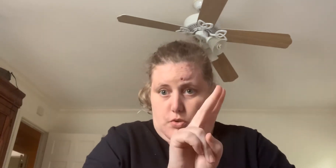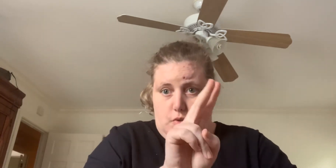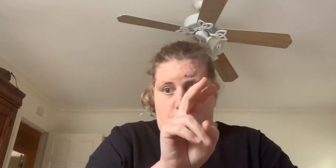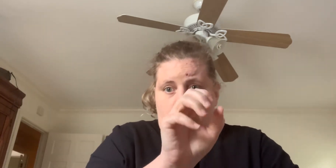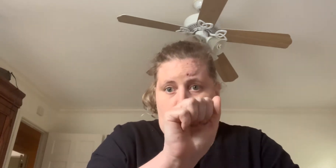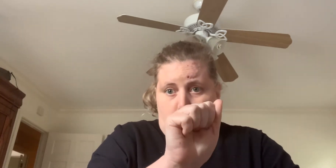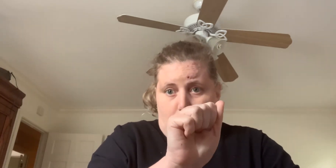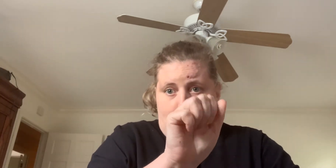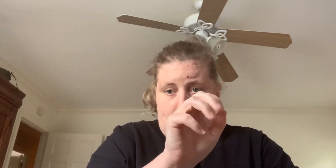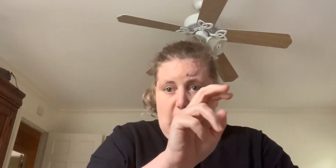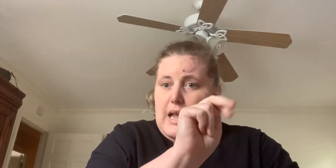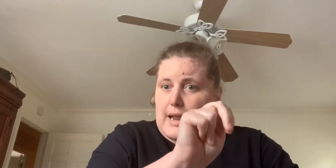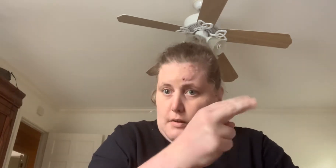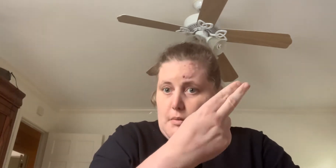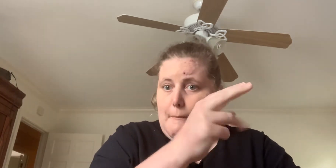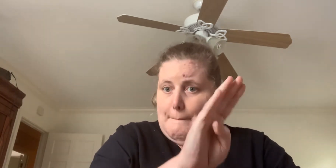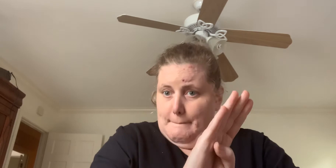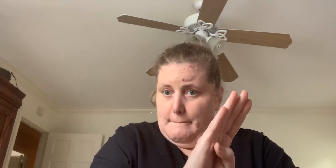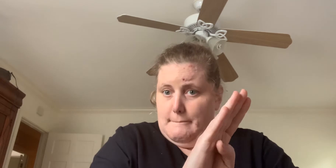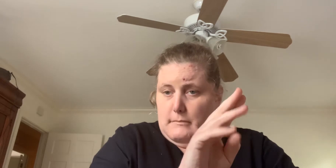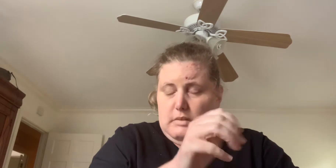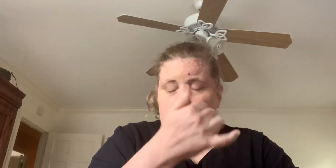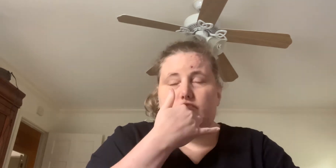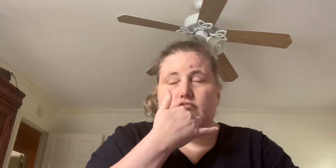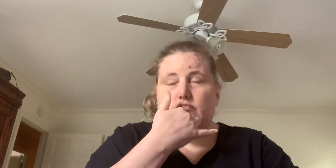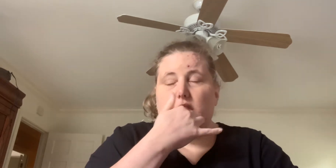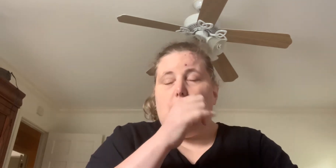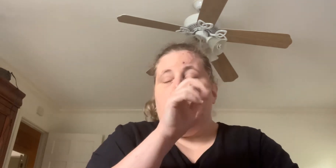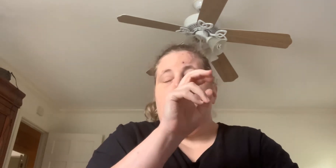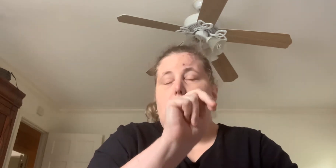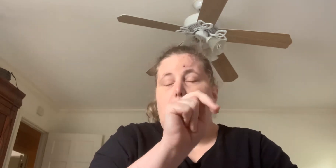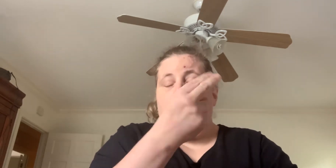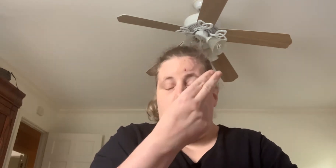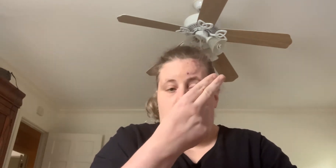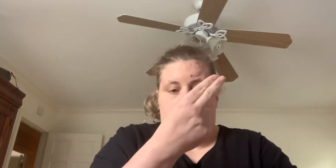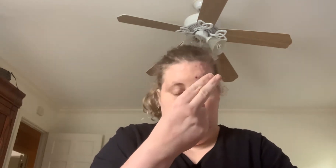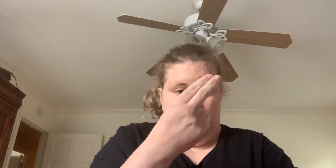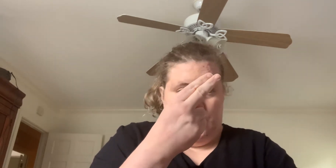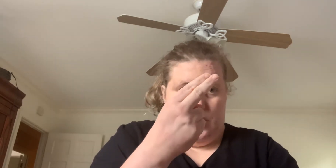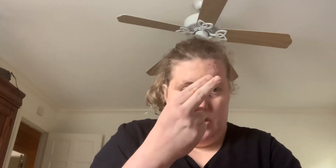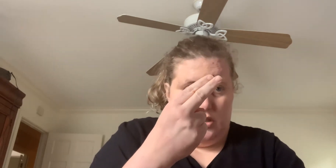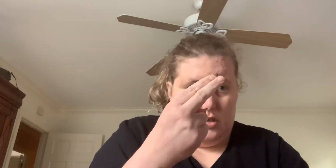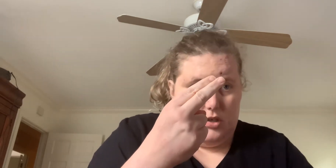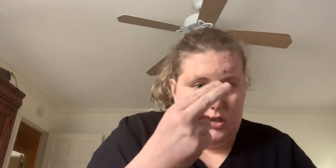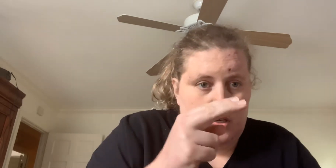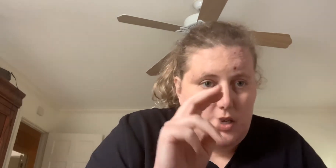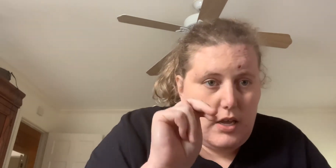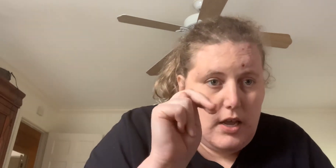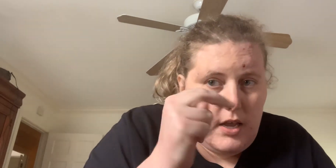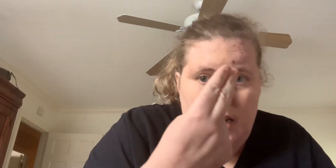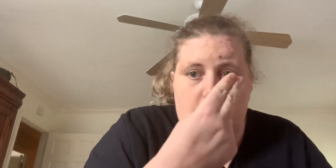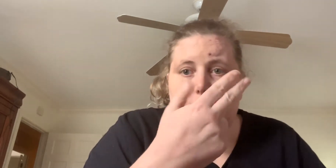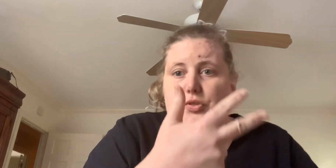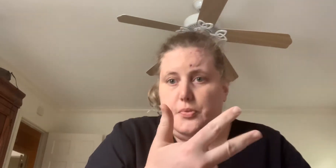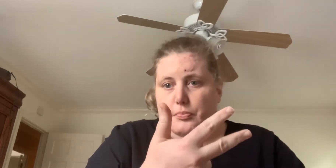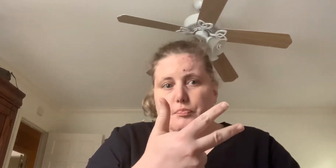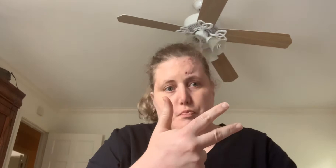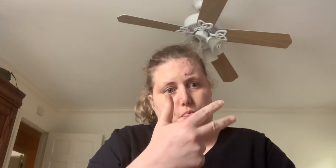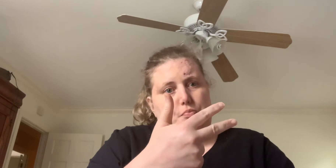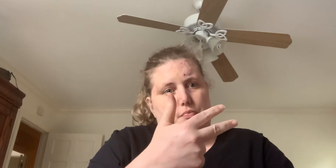1 nitrogen. And as I said, you can use this ratio to calculate so many different problems, because what